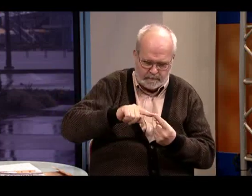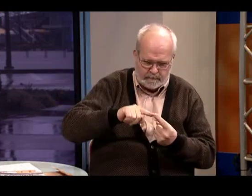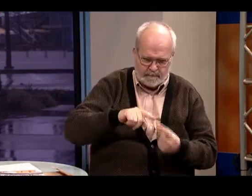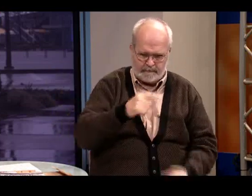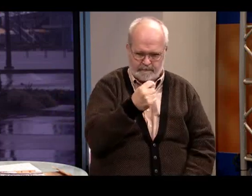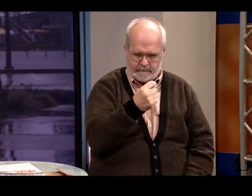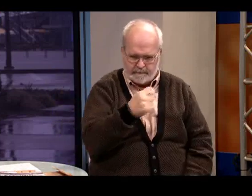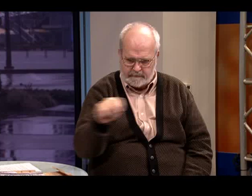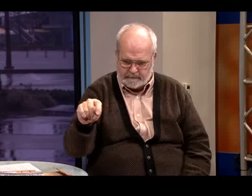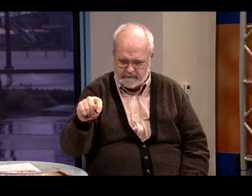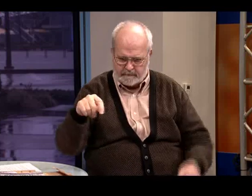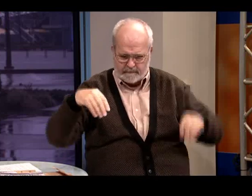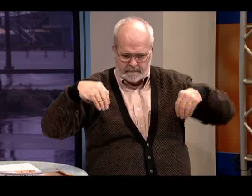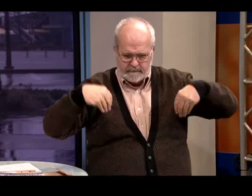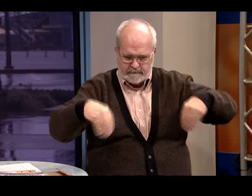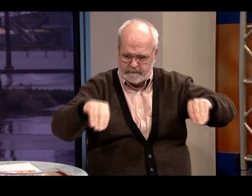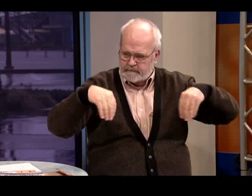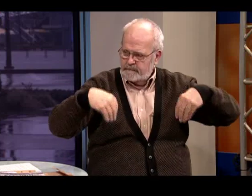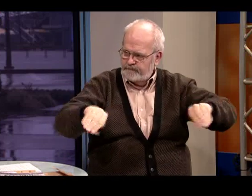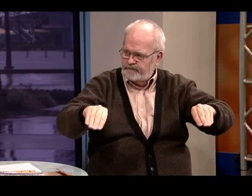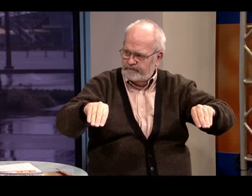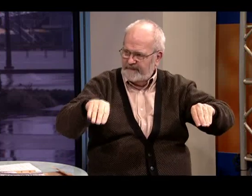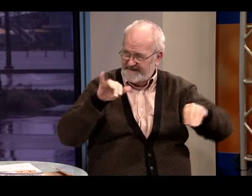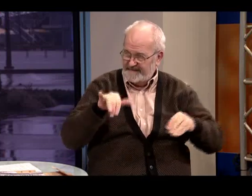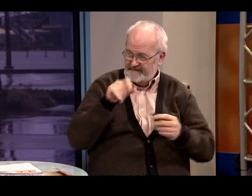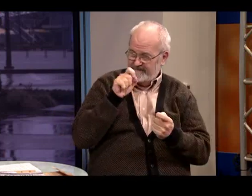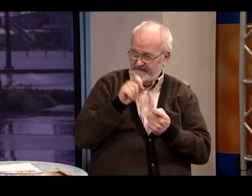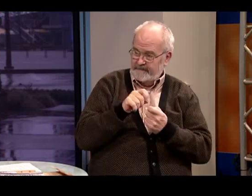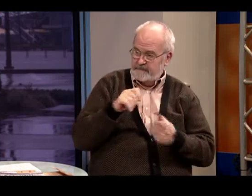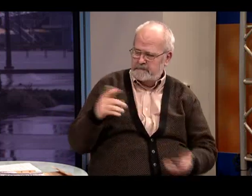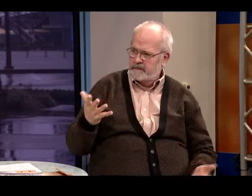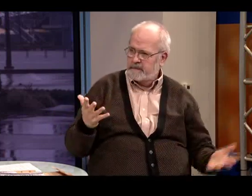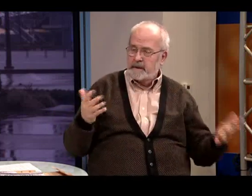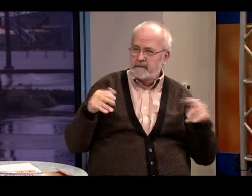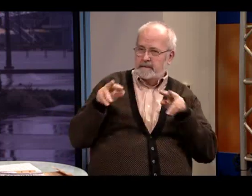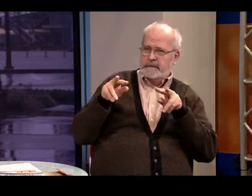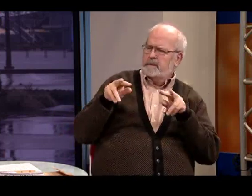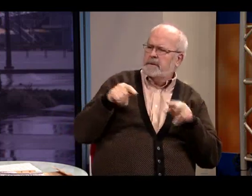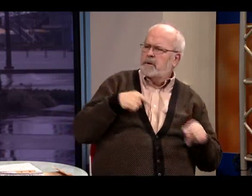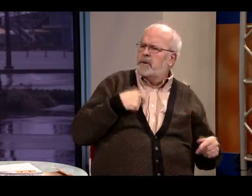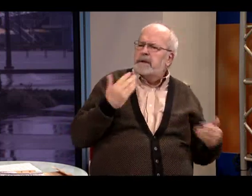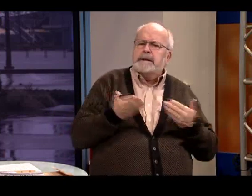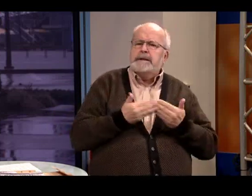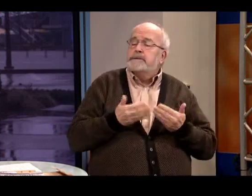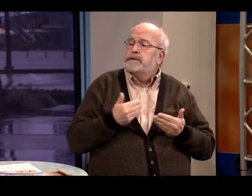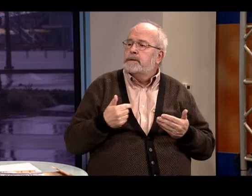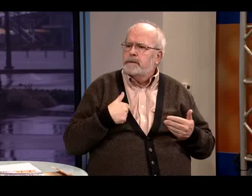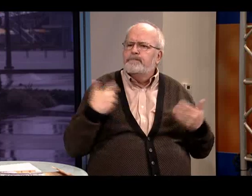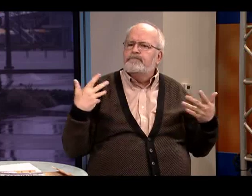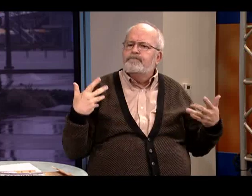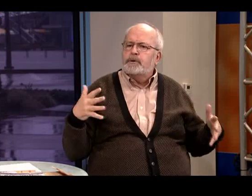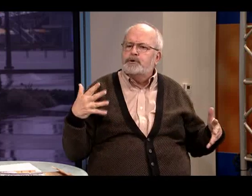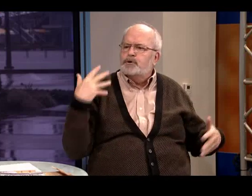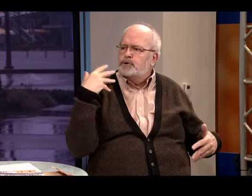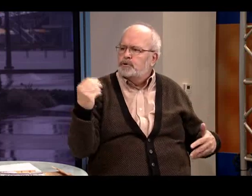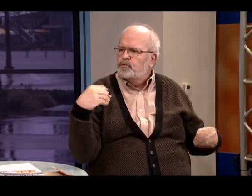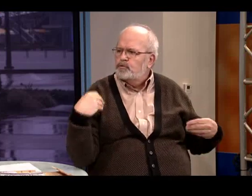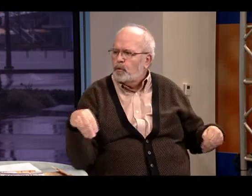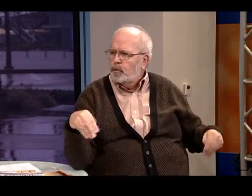signing things because of how the people have tried to inject English into ASL. The sentence